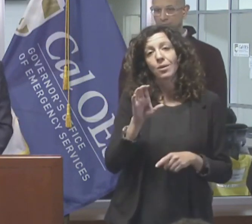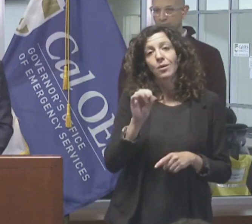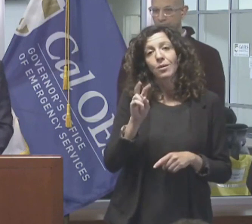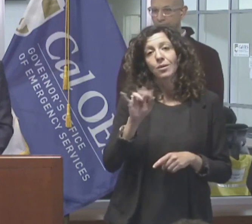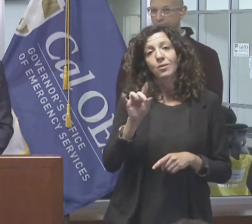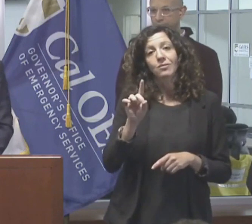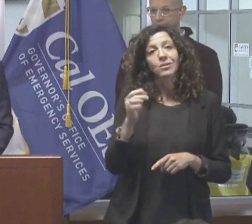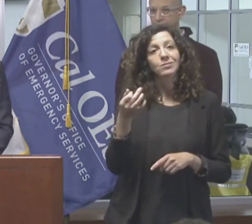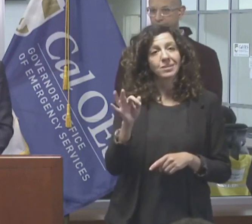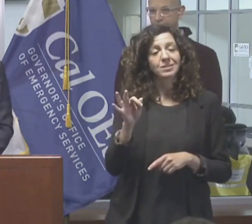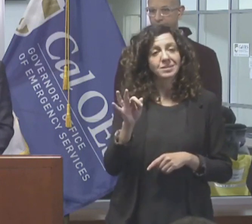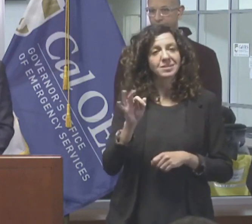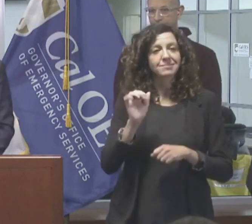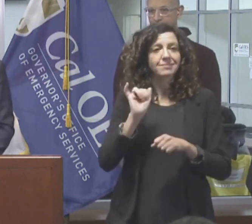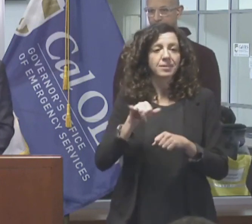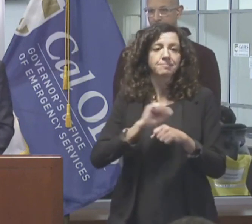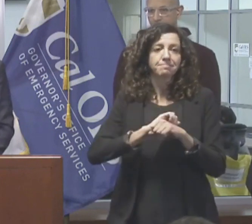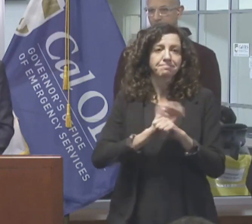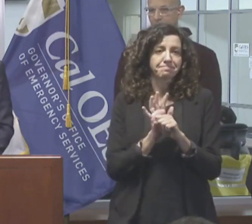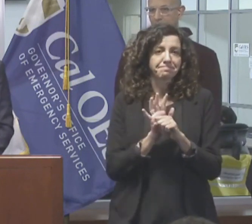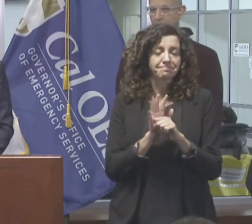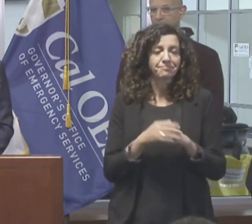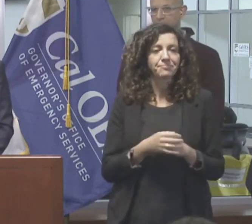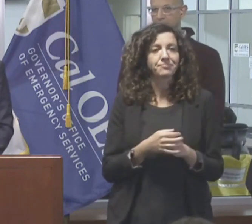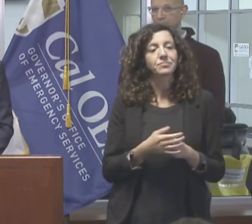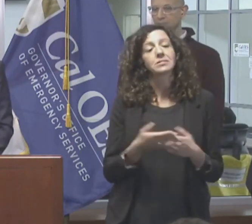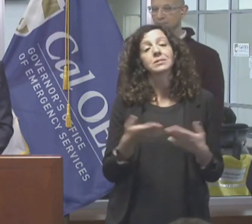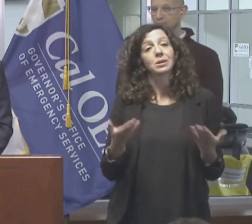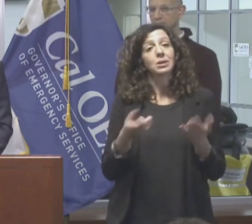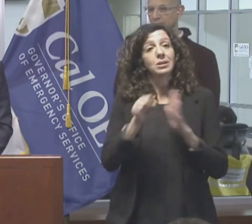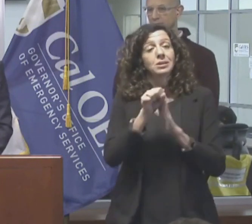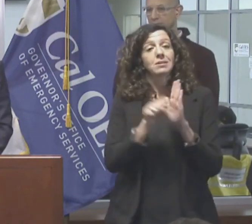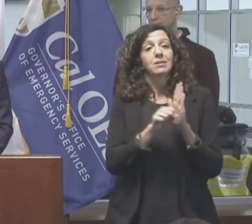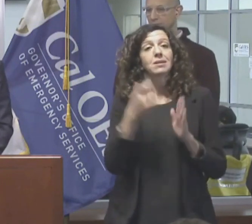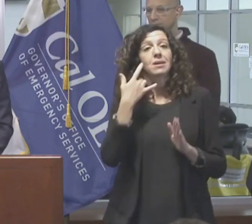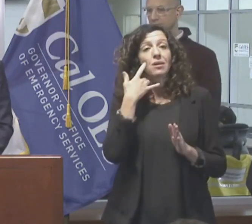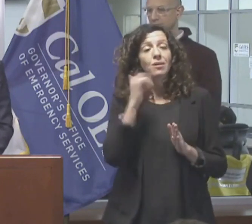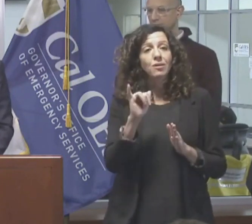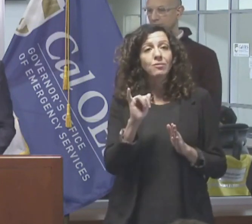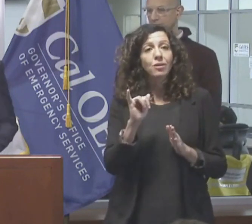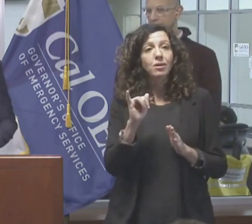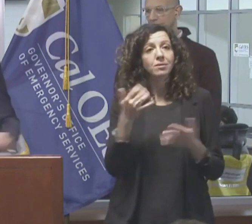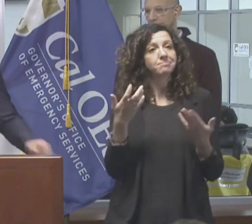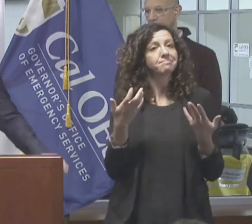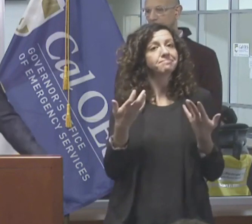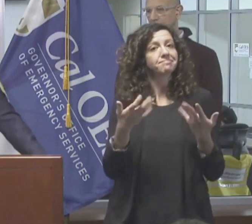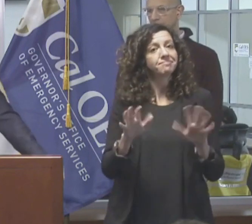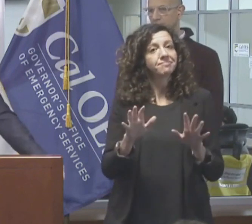novel coronavirus. The state of California has conducted some